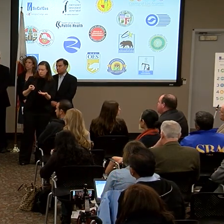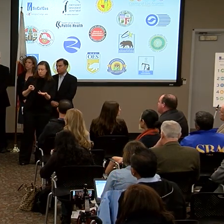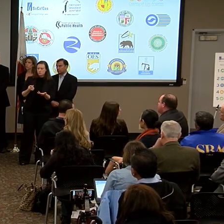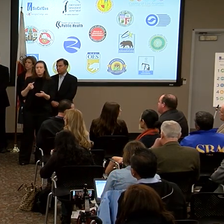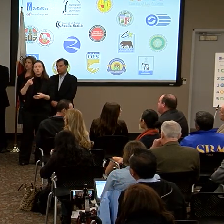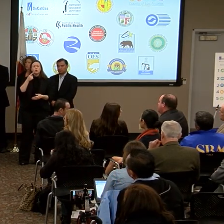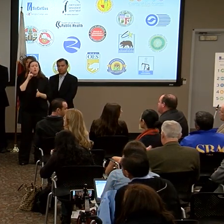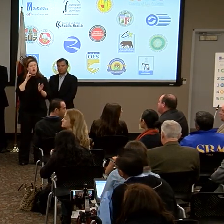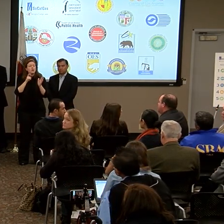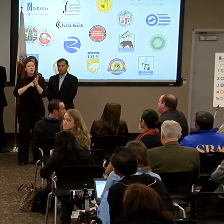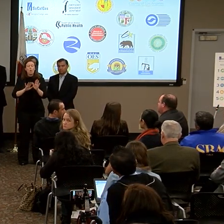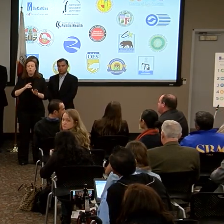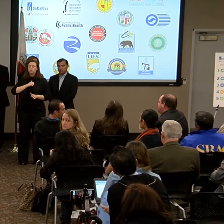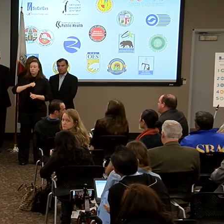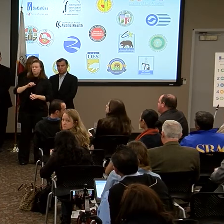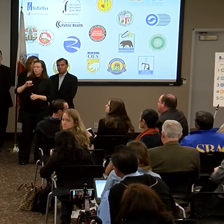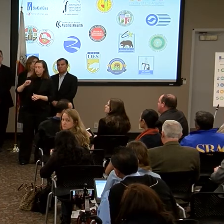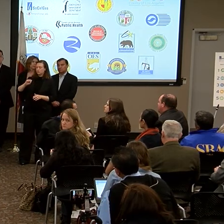Could you just identify your...